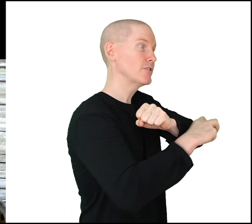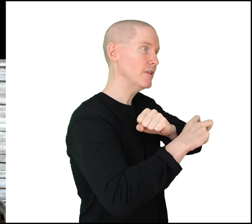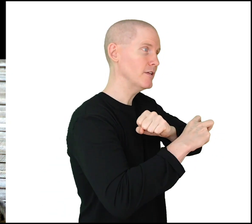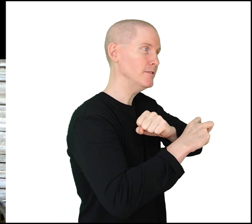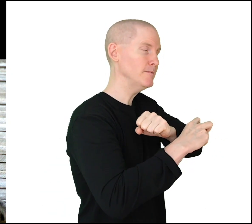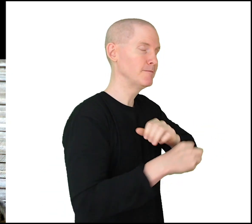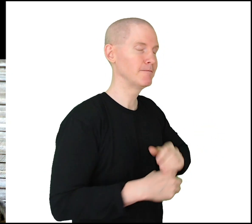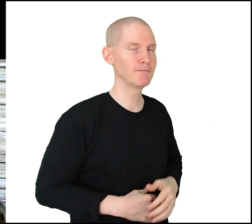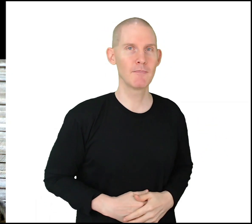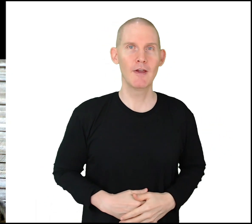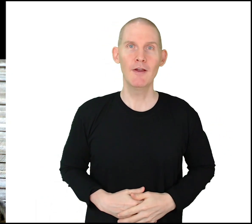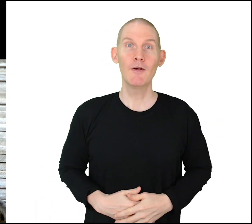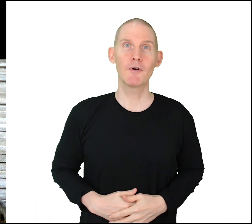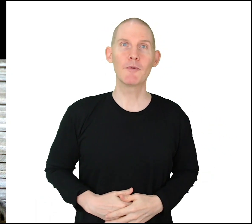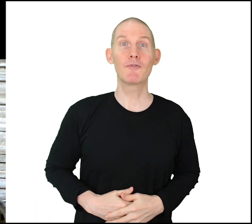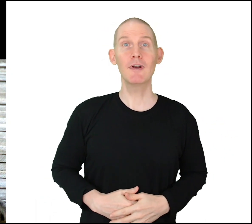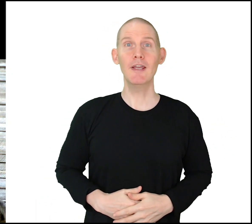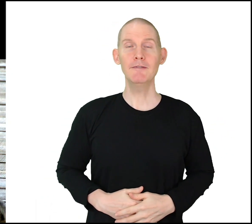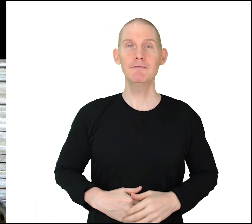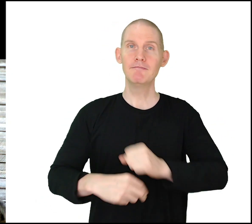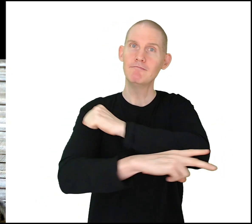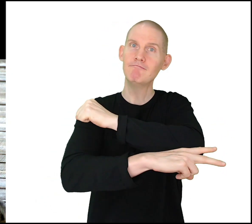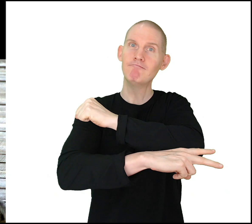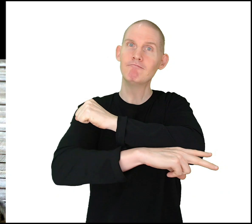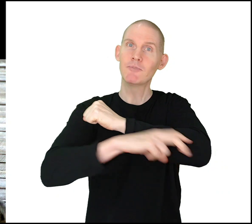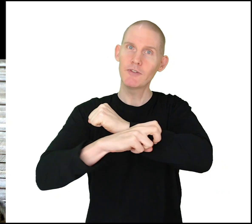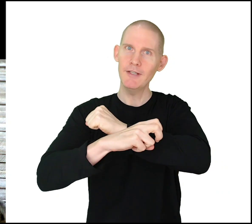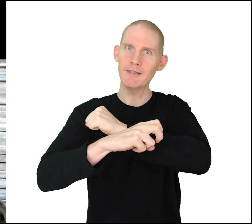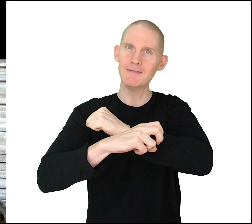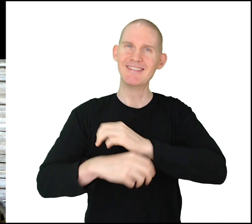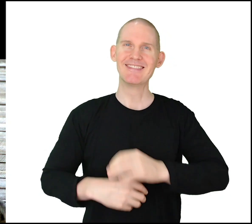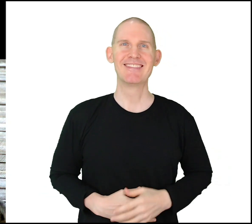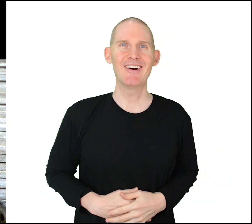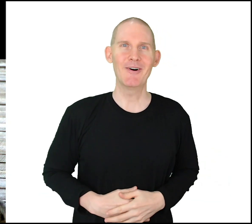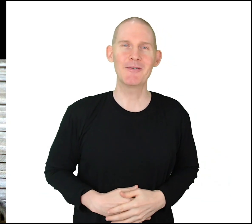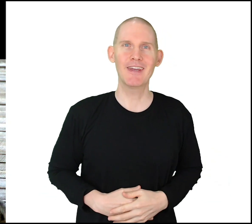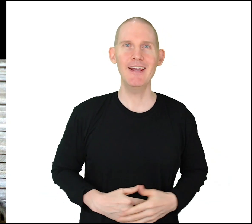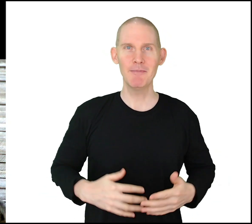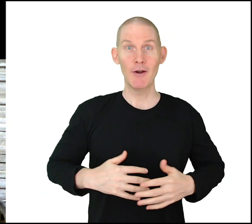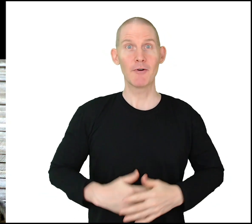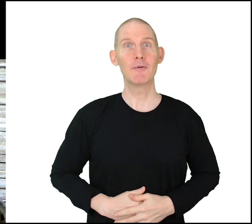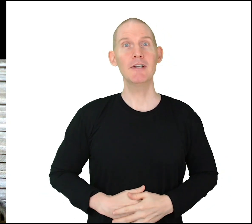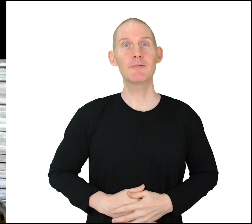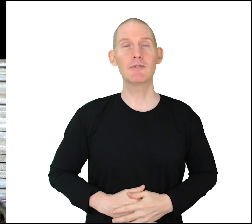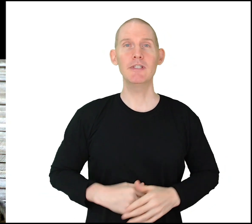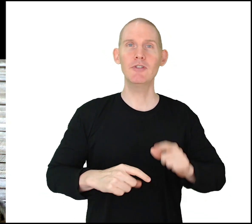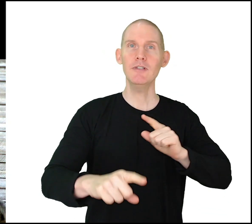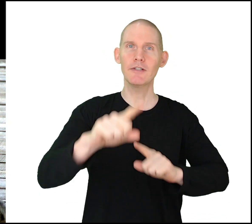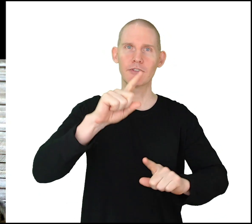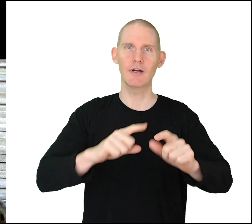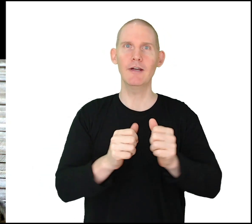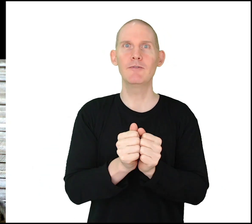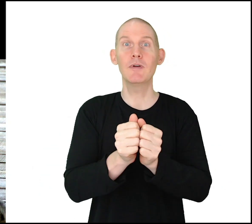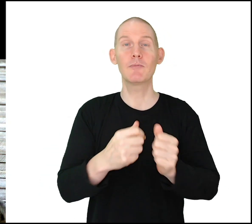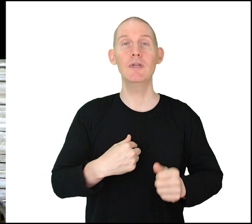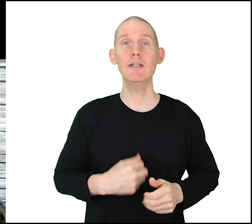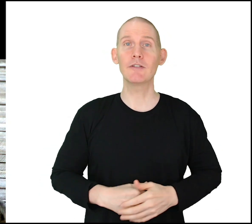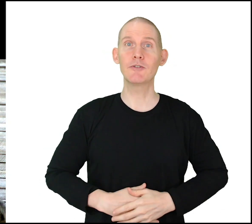steal. From the front again, steal. Okay, from the rest position, sign with me. Let's do it